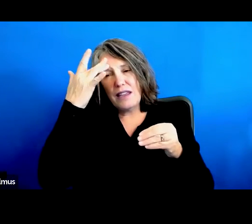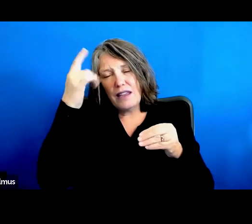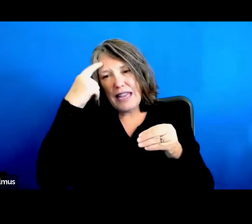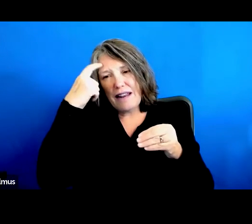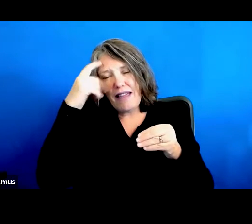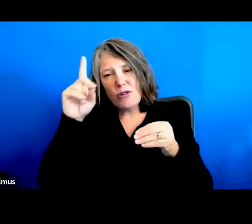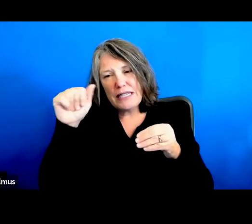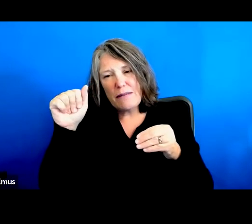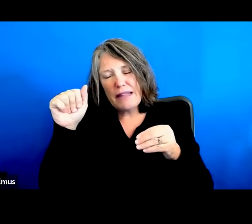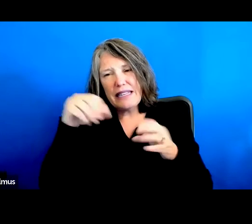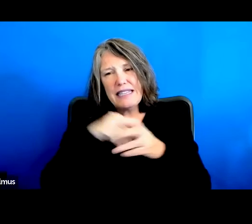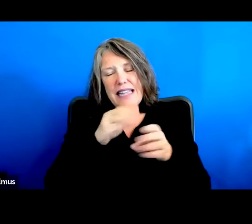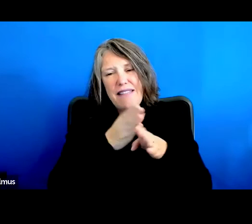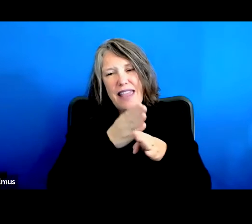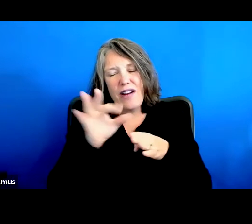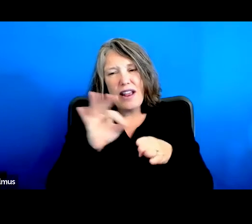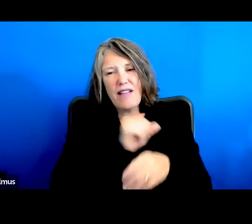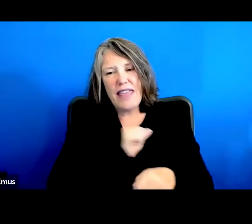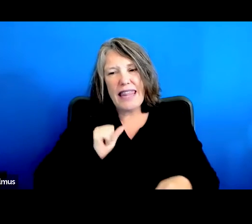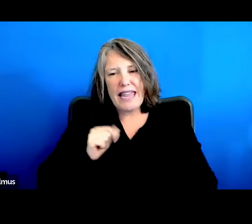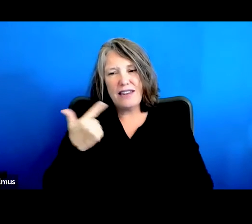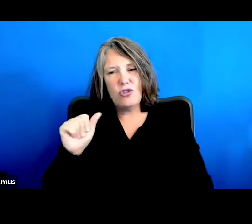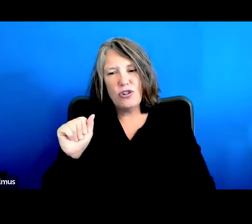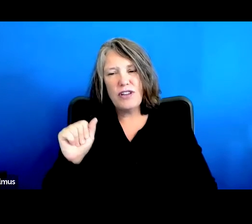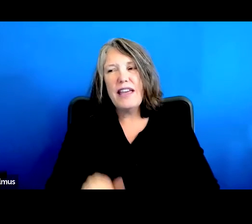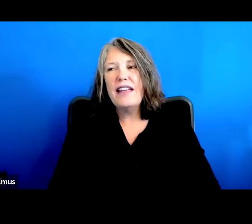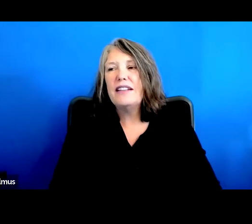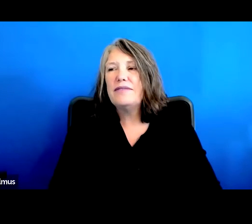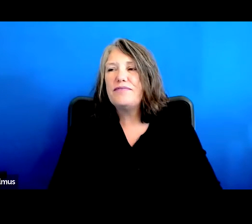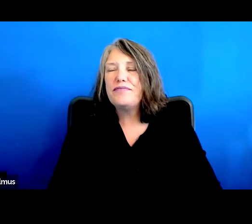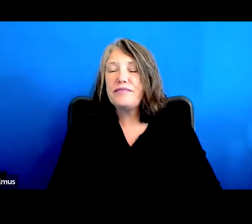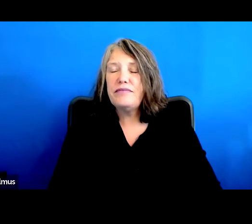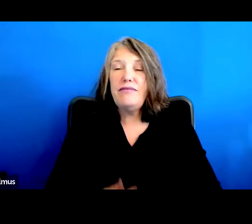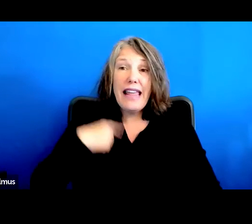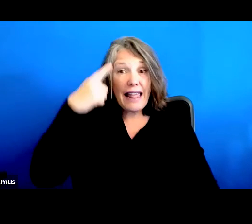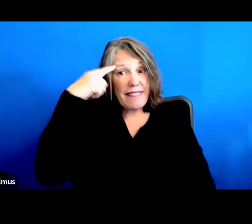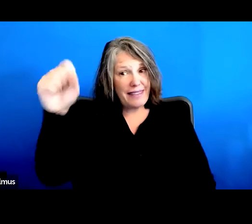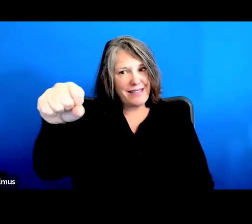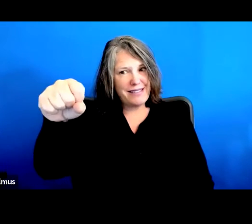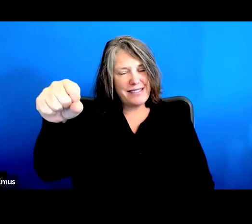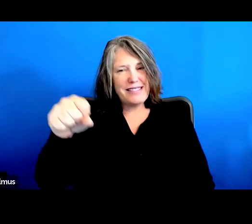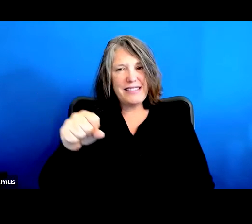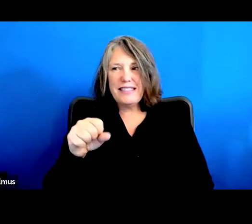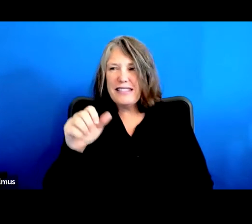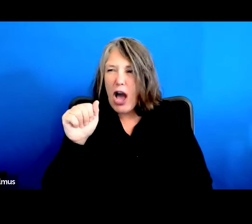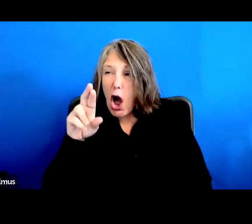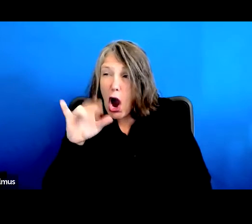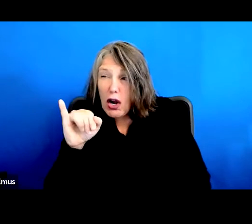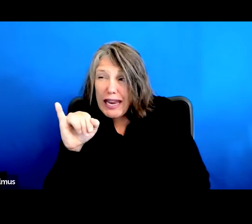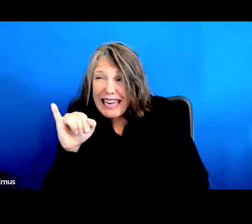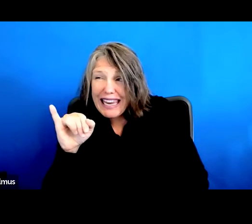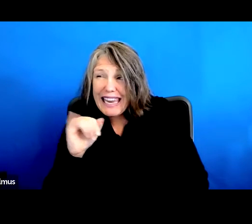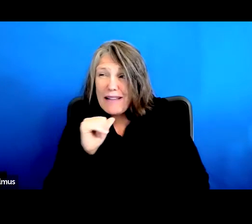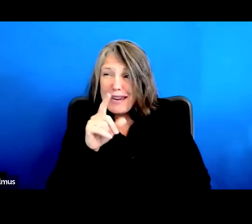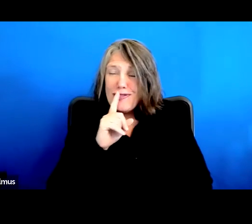facilities in the area of Atlanta, Georgia. And I think, yes, Ari, I'm not entirely sure that